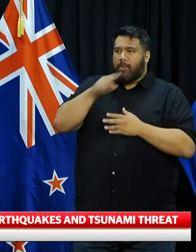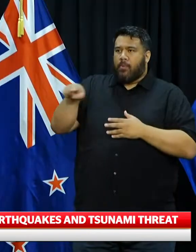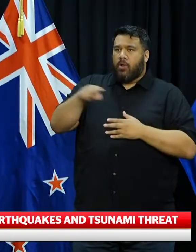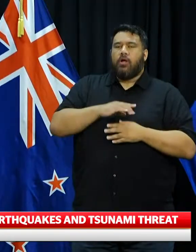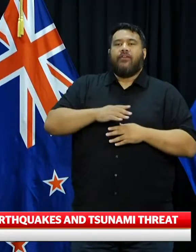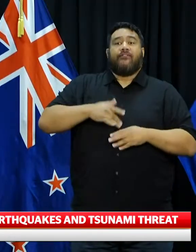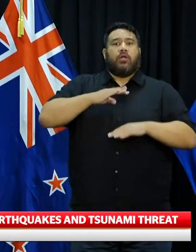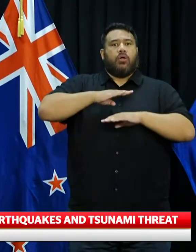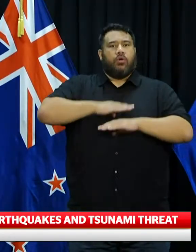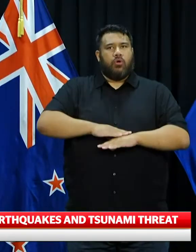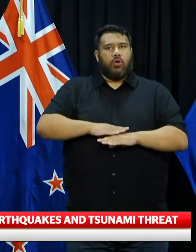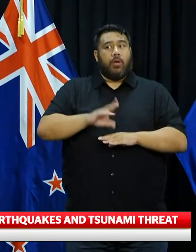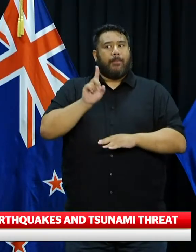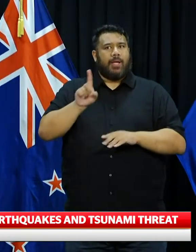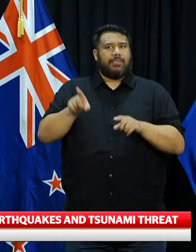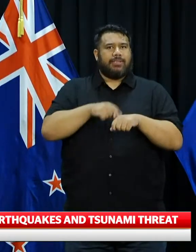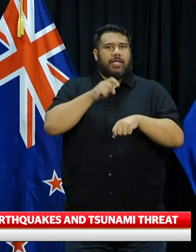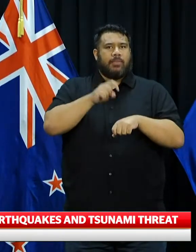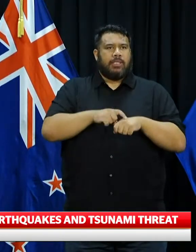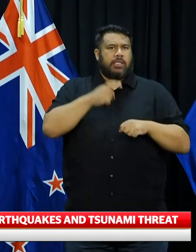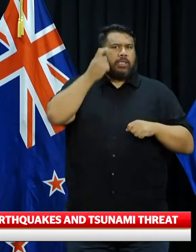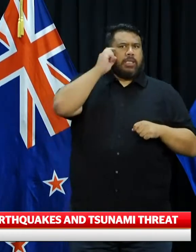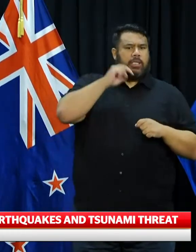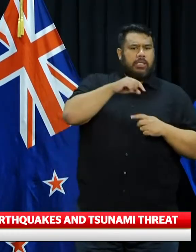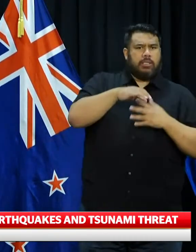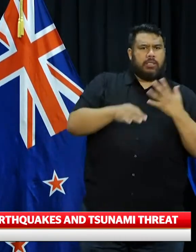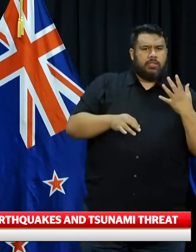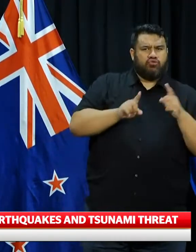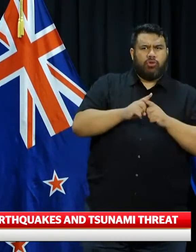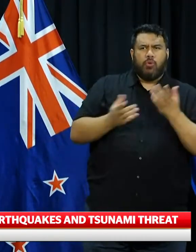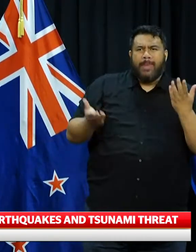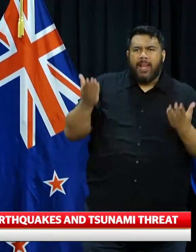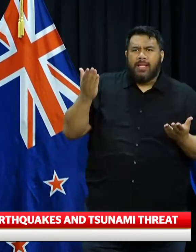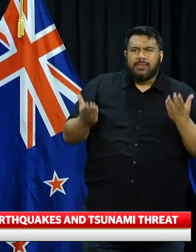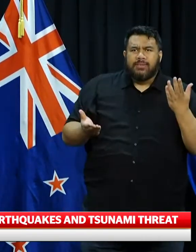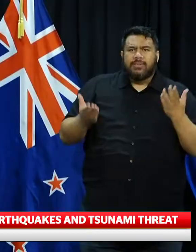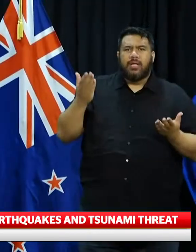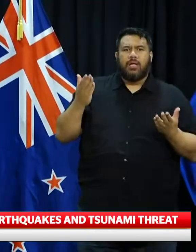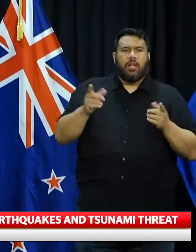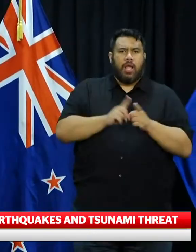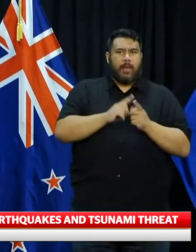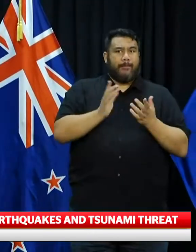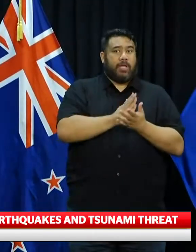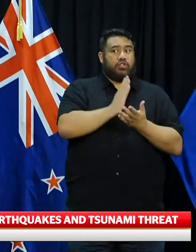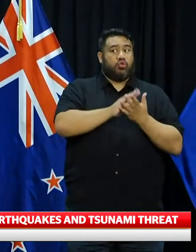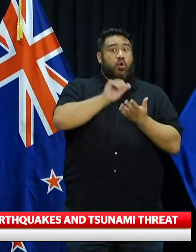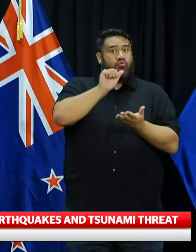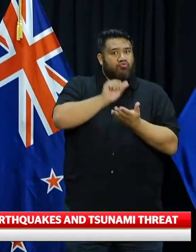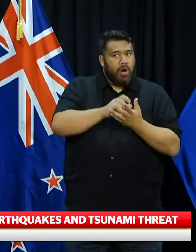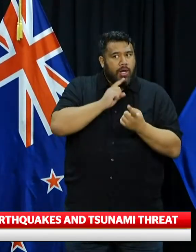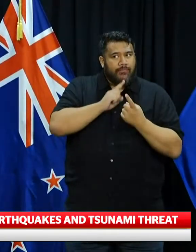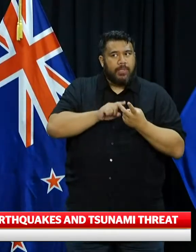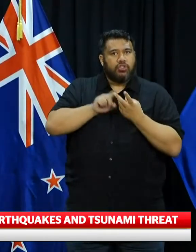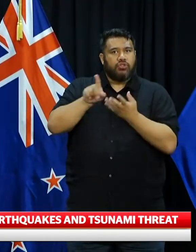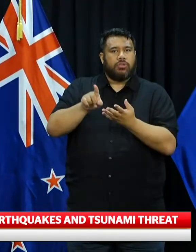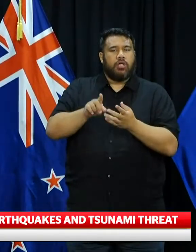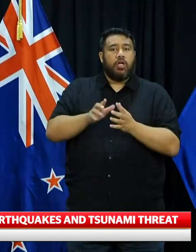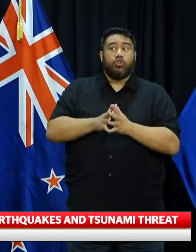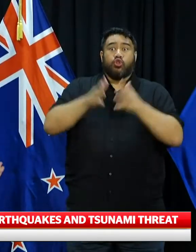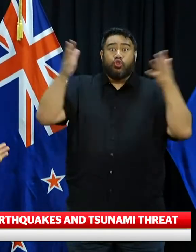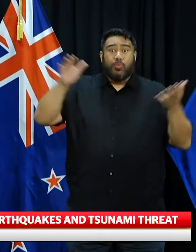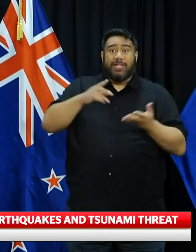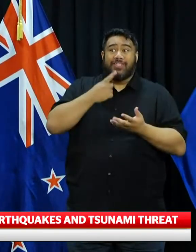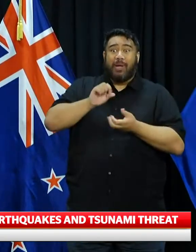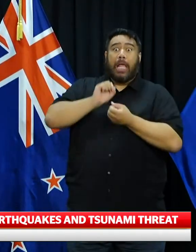to communities, but also trying to balance that with accuracy about how much information can be